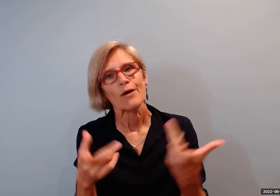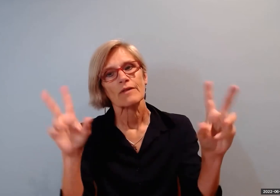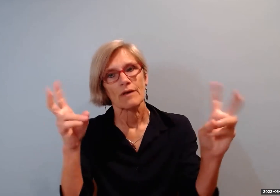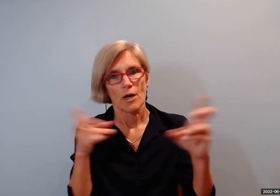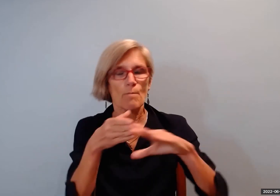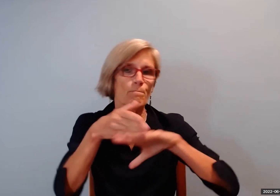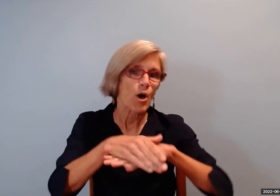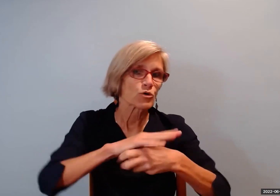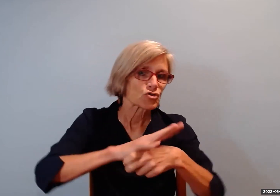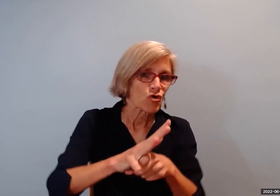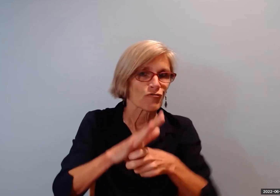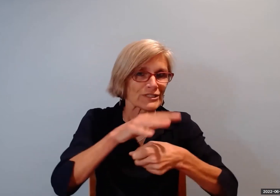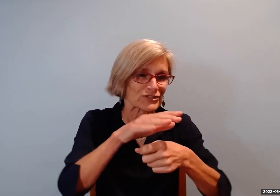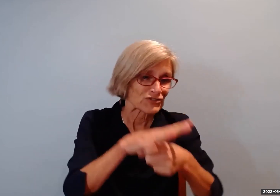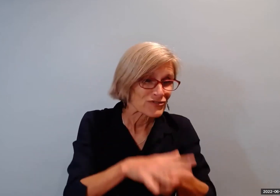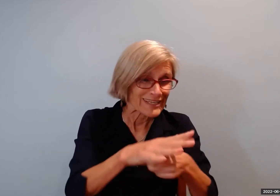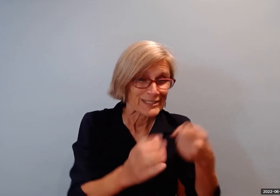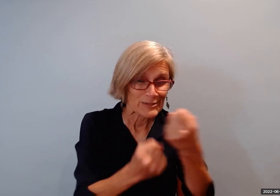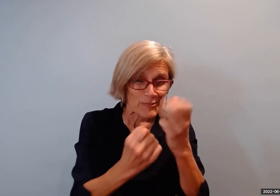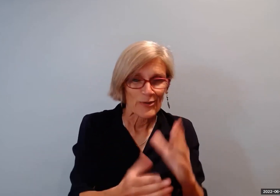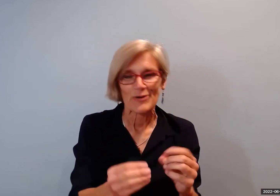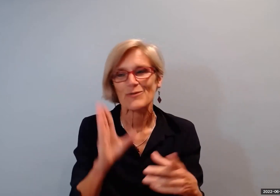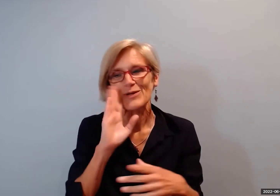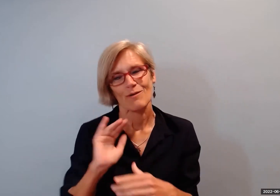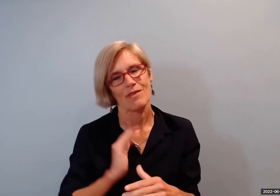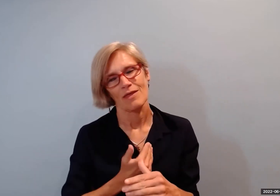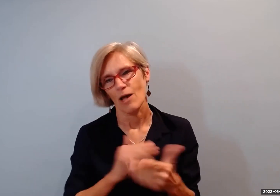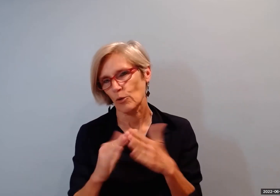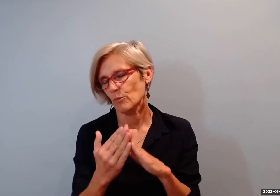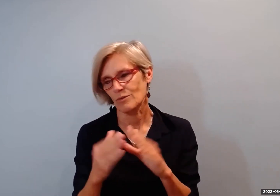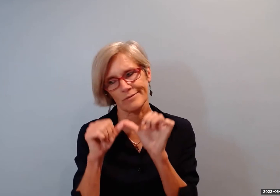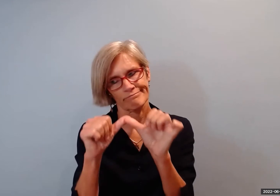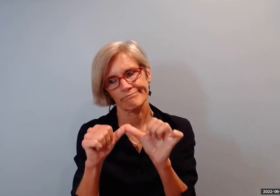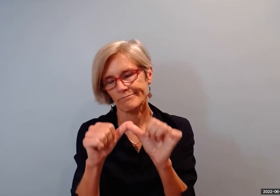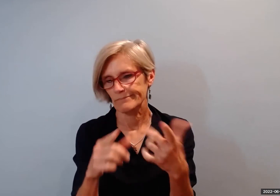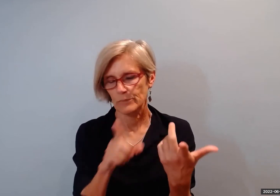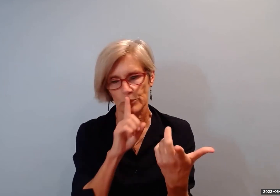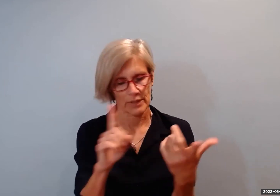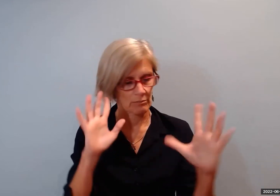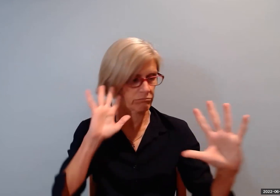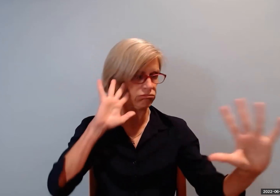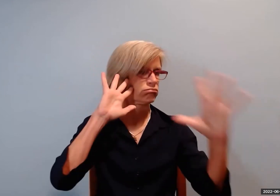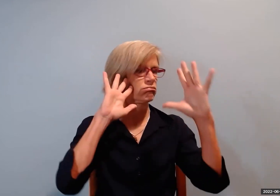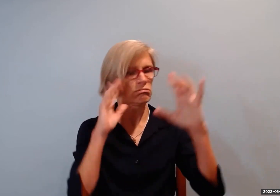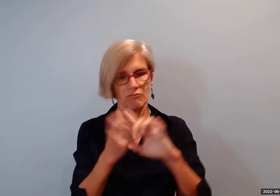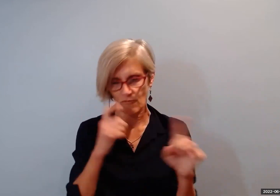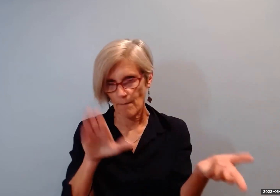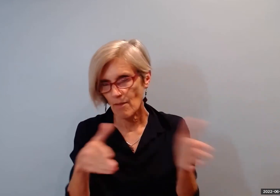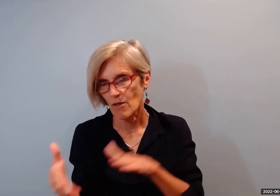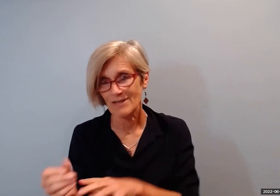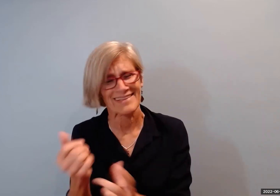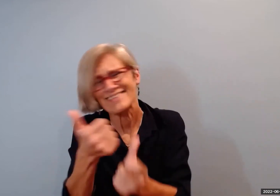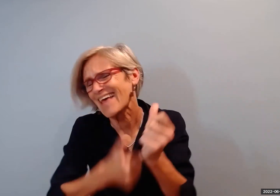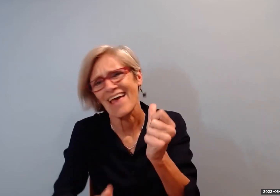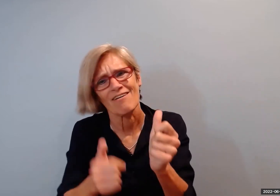want to call it post. We know that our community continues to be reeling from the loss, and that's every area of